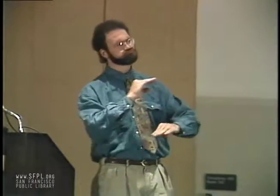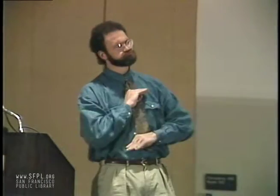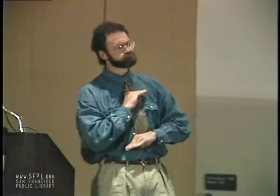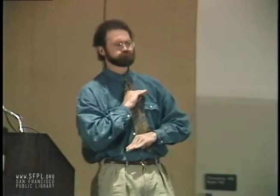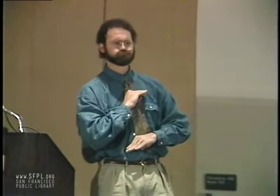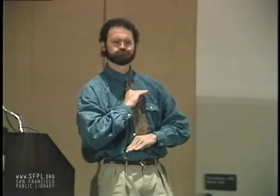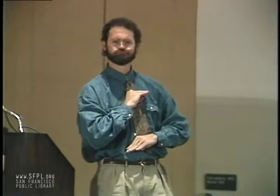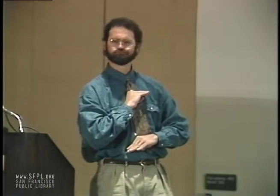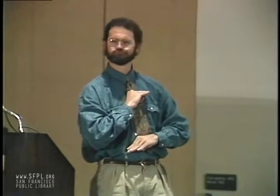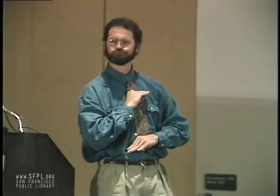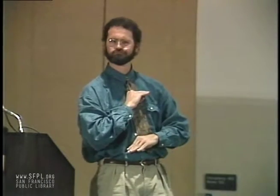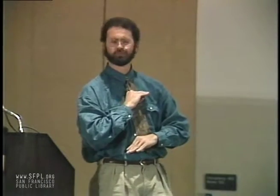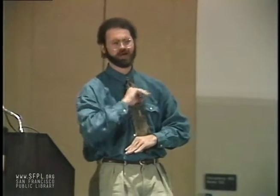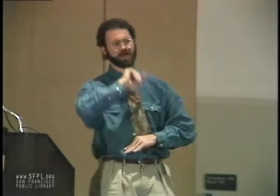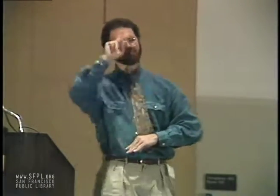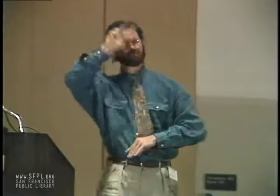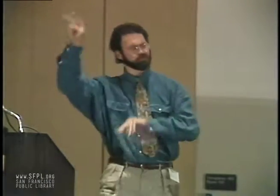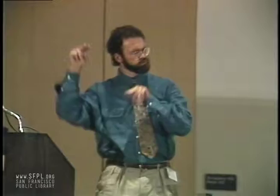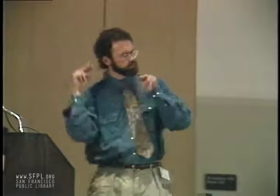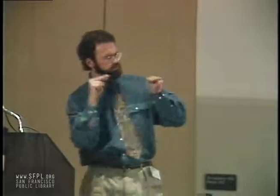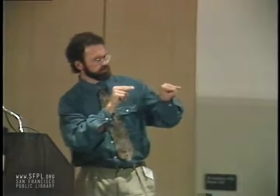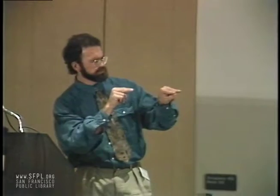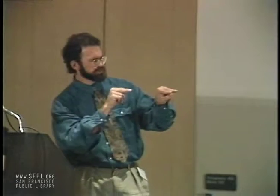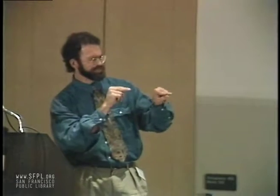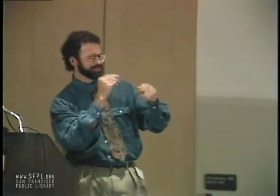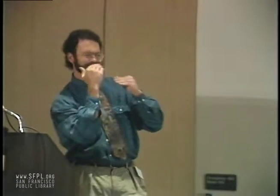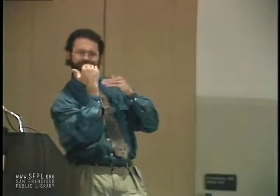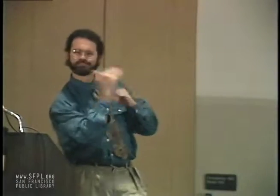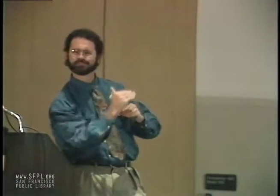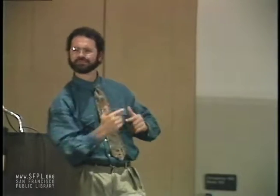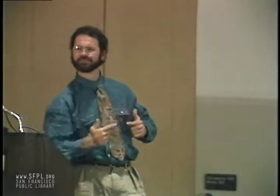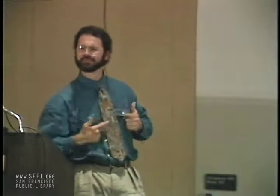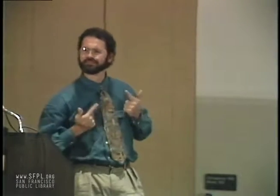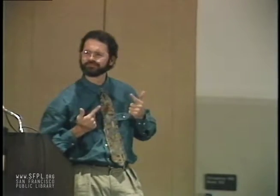We have a full life. We have a great deal of satisfaction in our